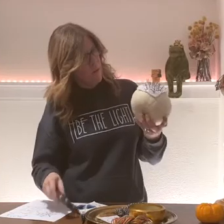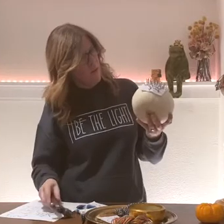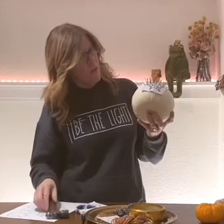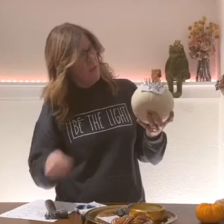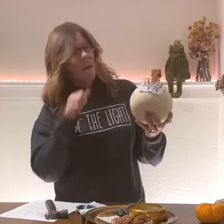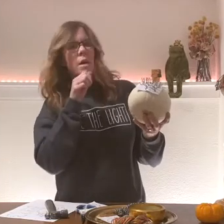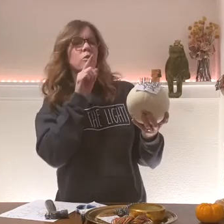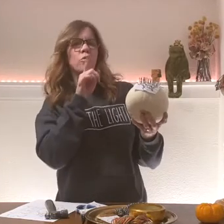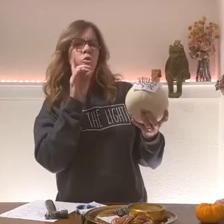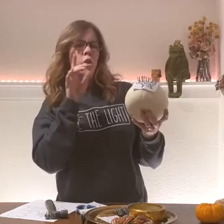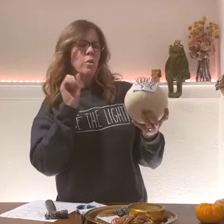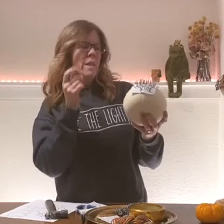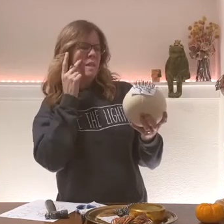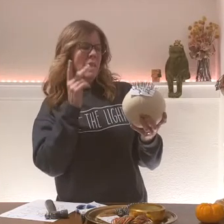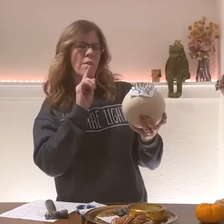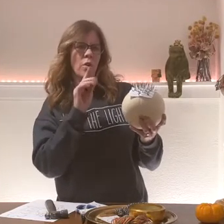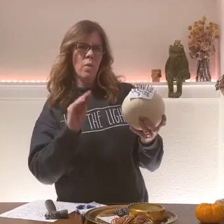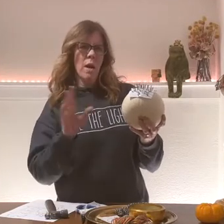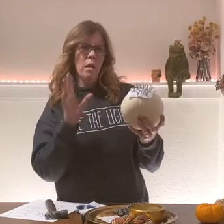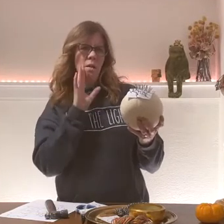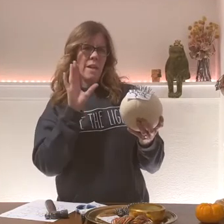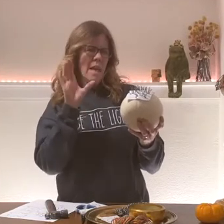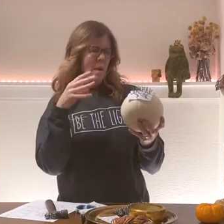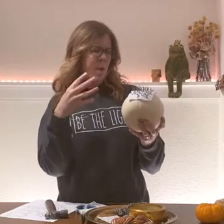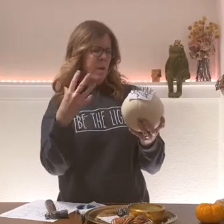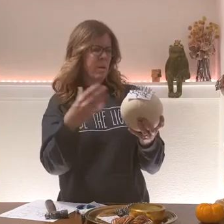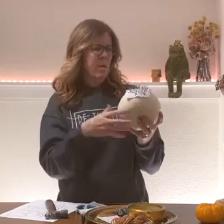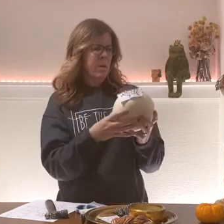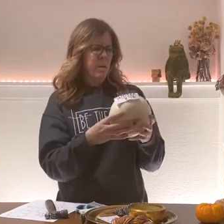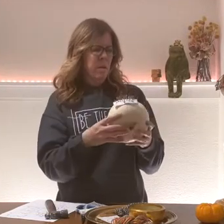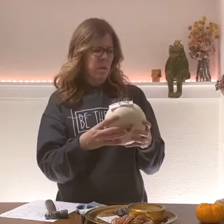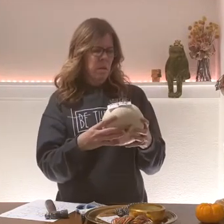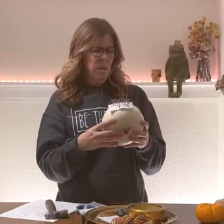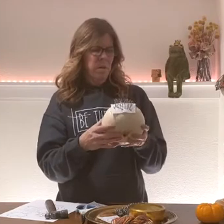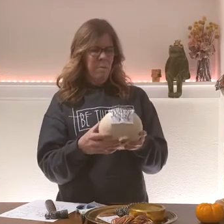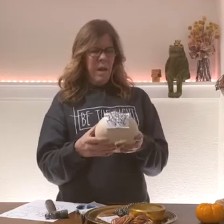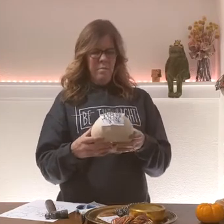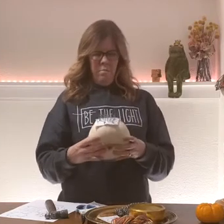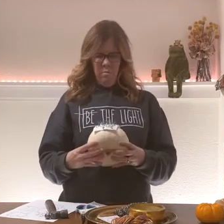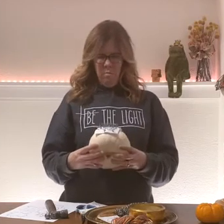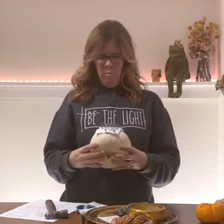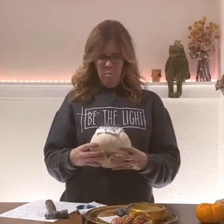And I'm not so sure you can see it very well on the camera, but